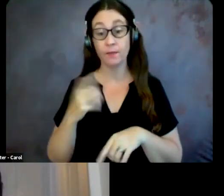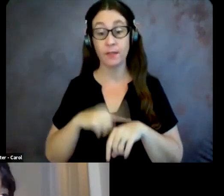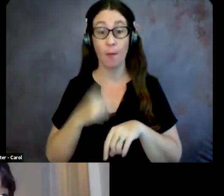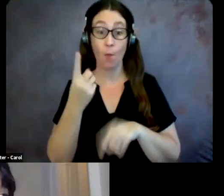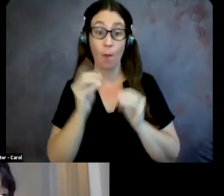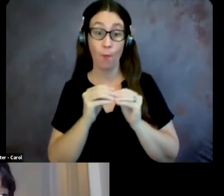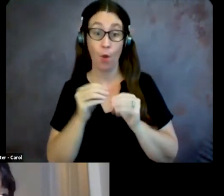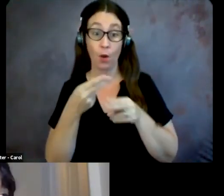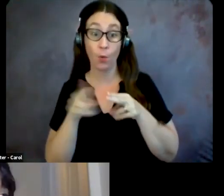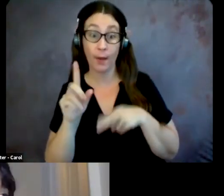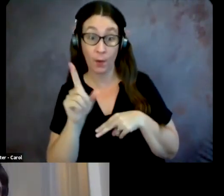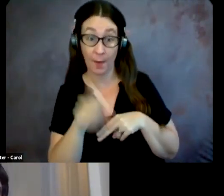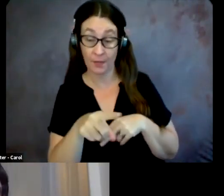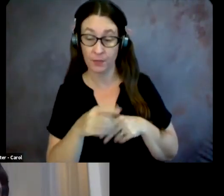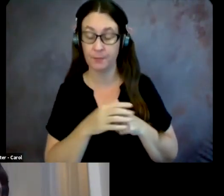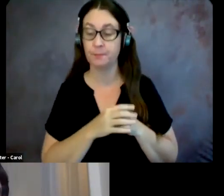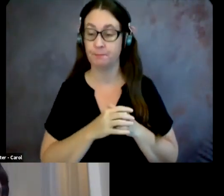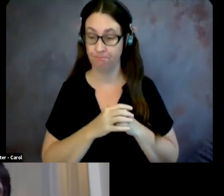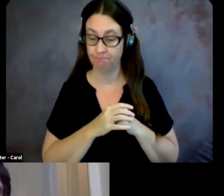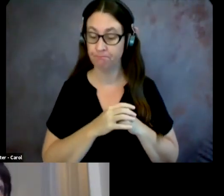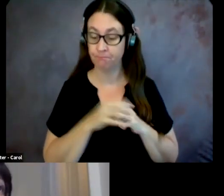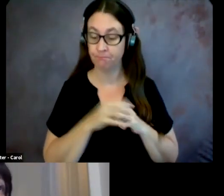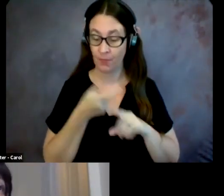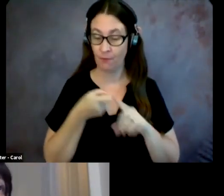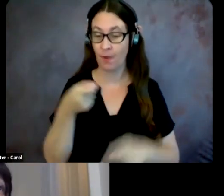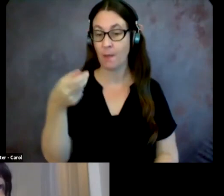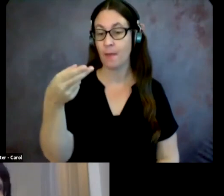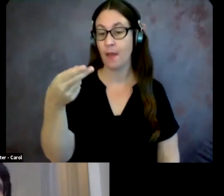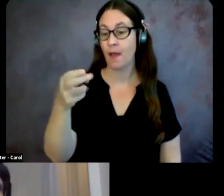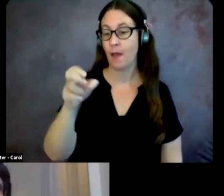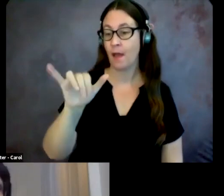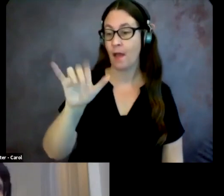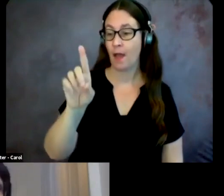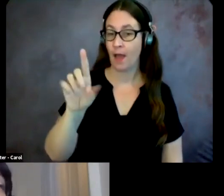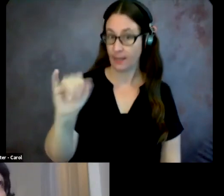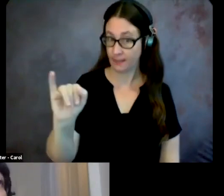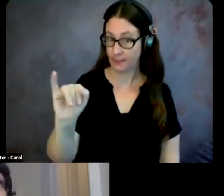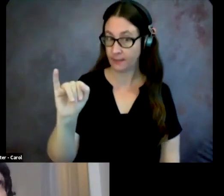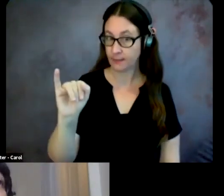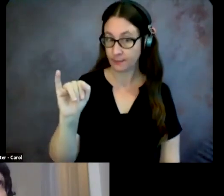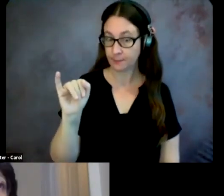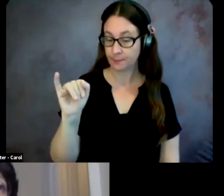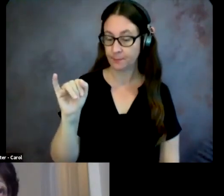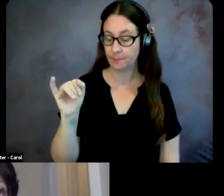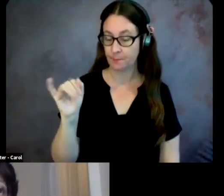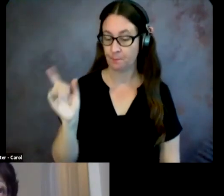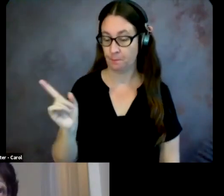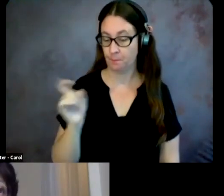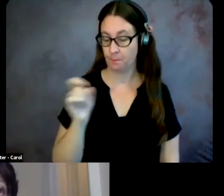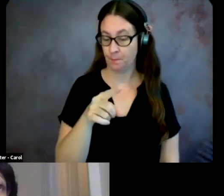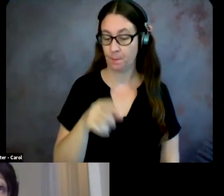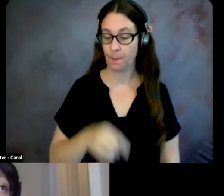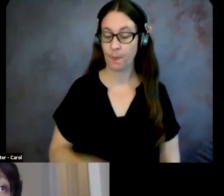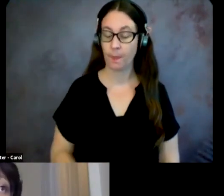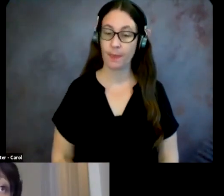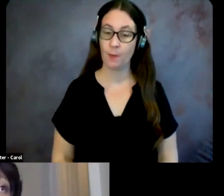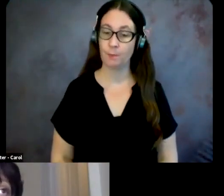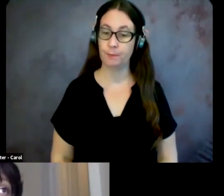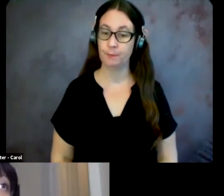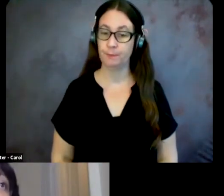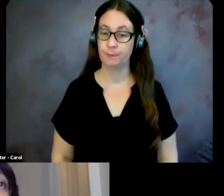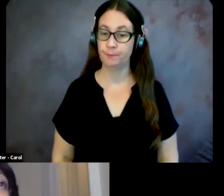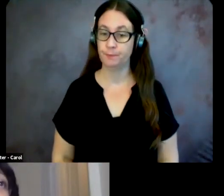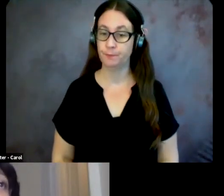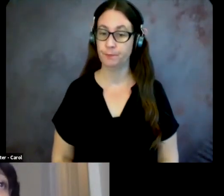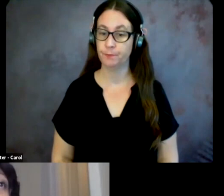question. And this is from Heidi. And they ask, so you mentioned the FM